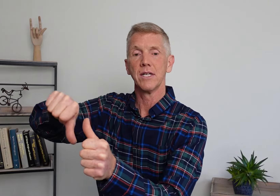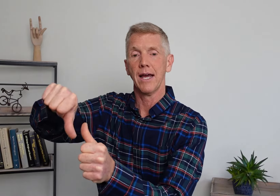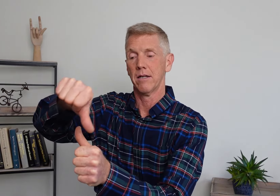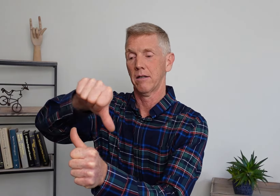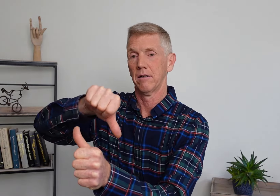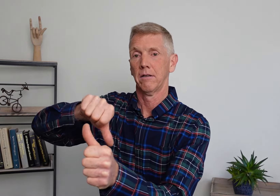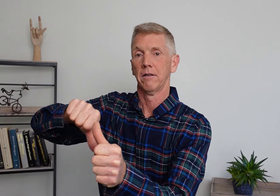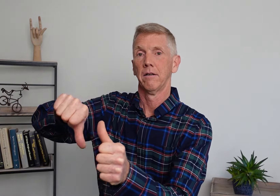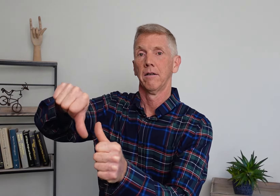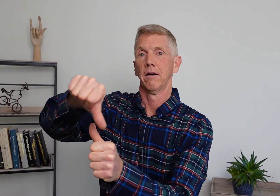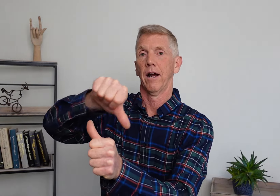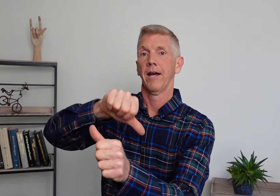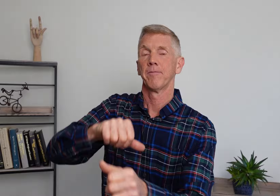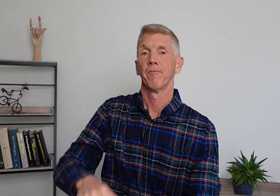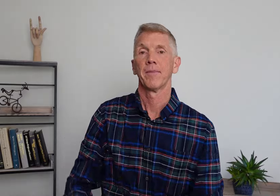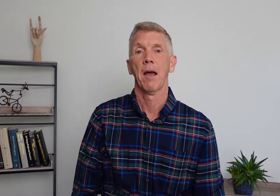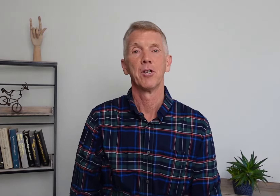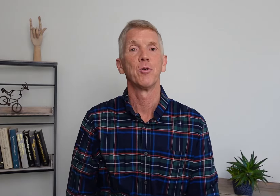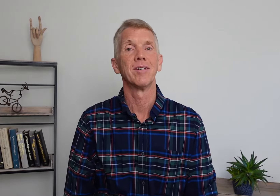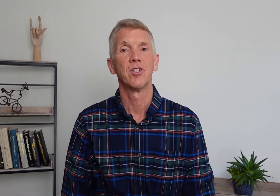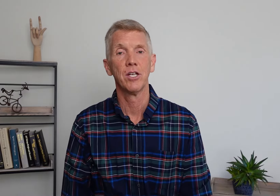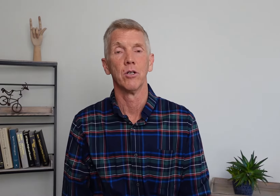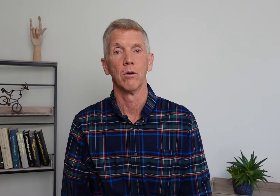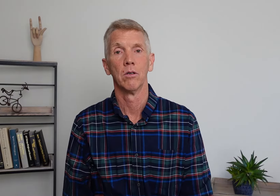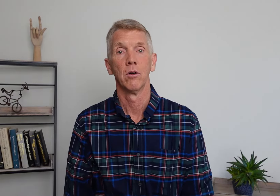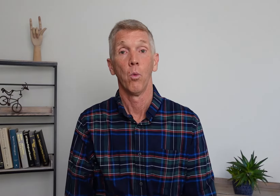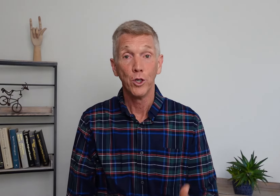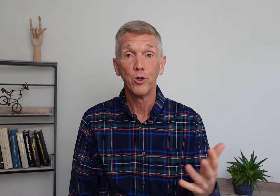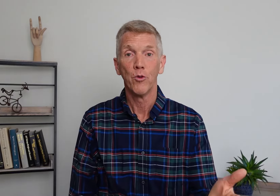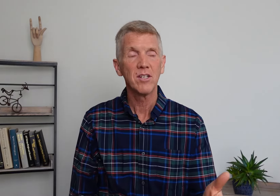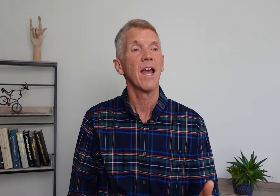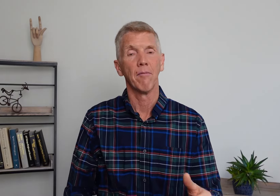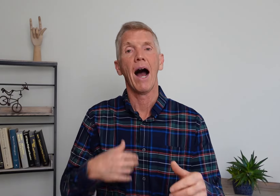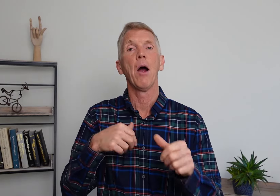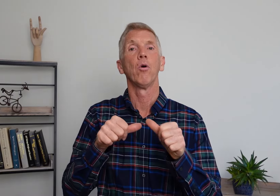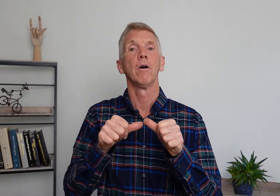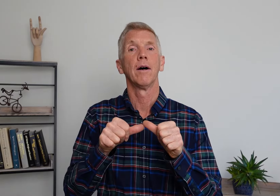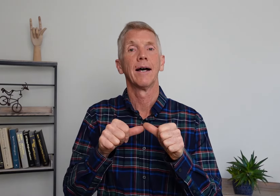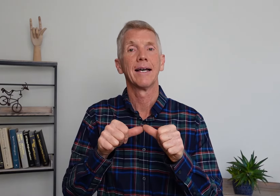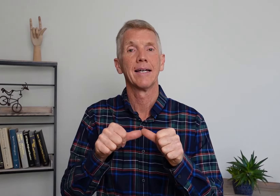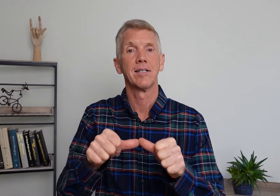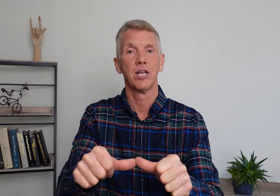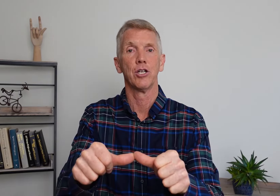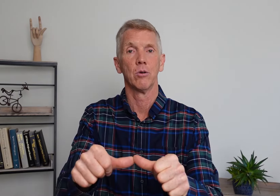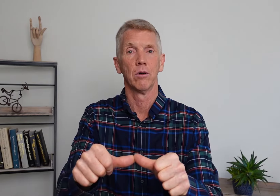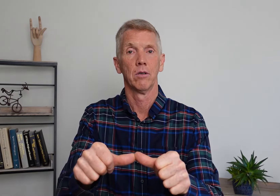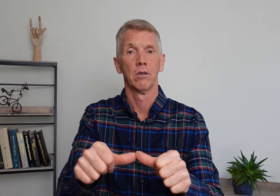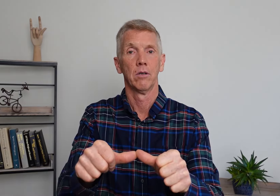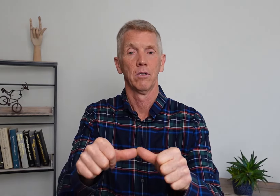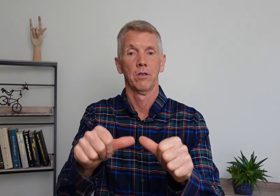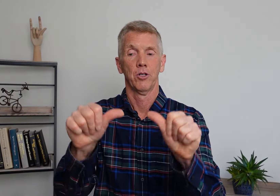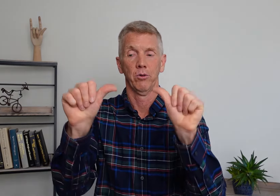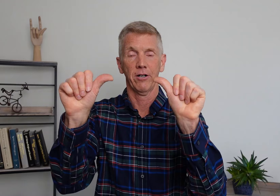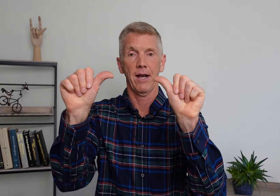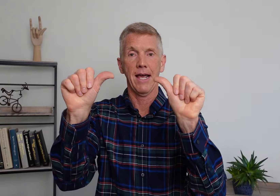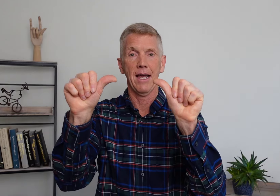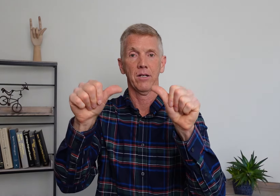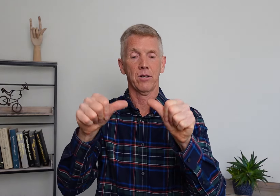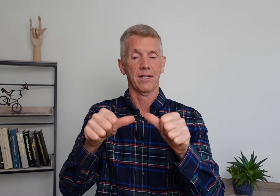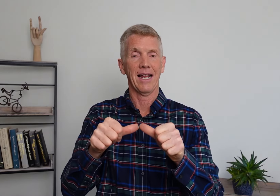associate, right? How about to continue? Will you do this? Yeah, I will continue. Two letter A hands, nice